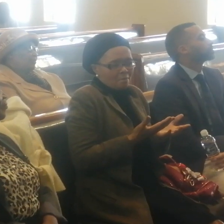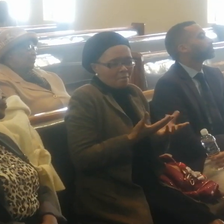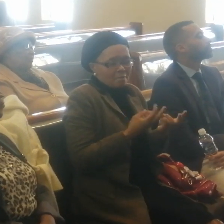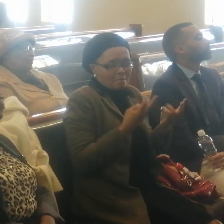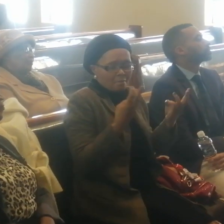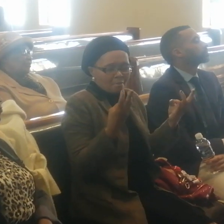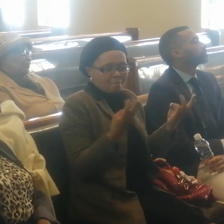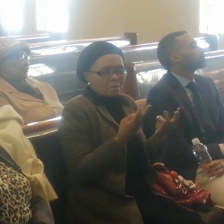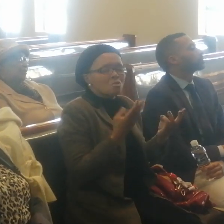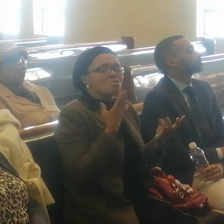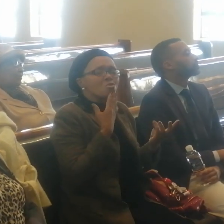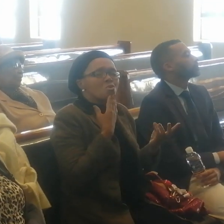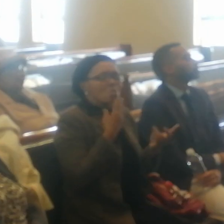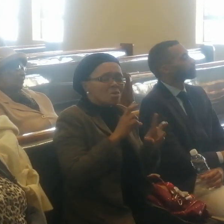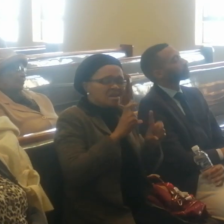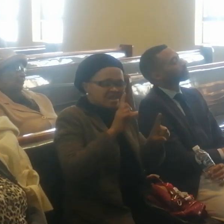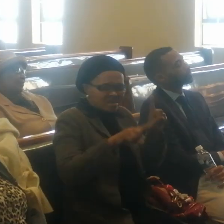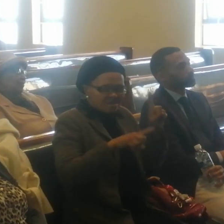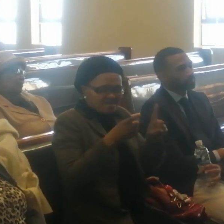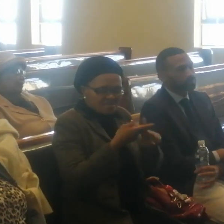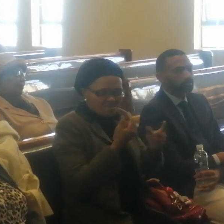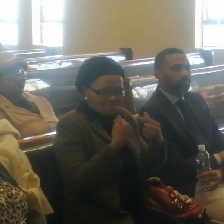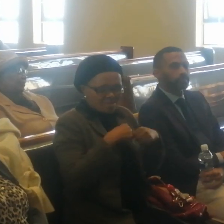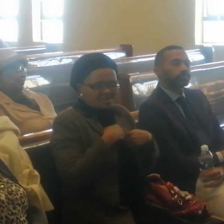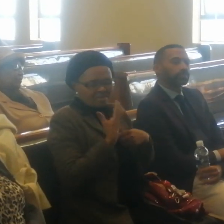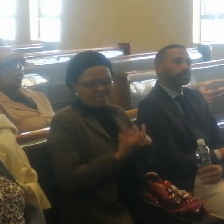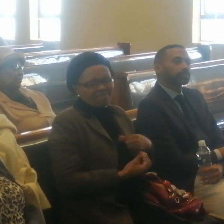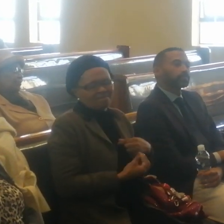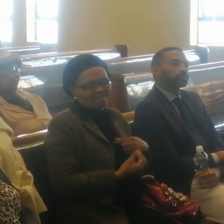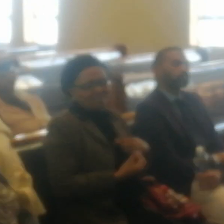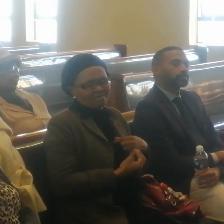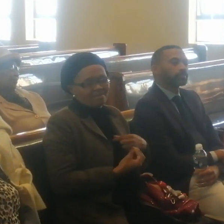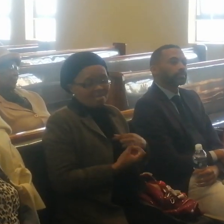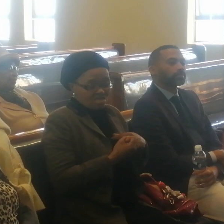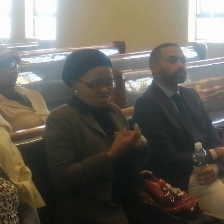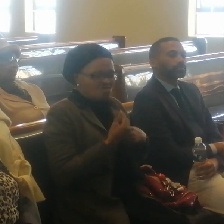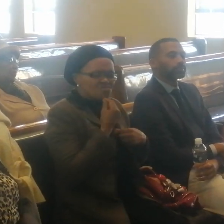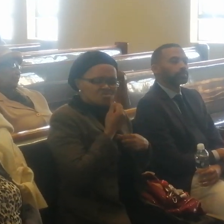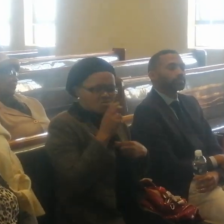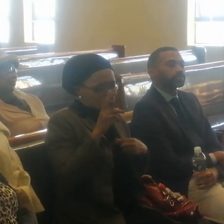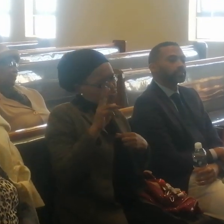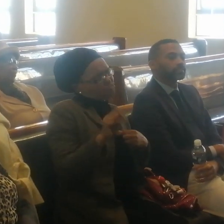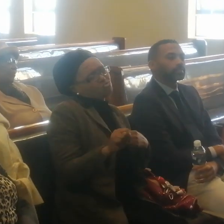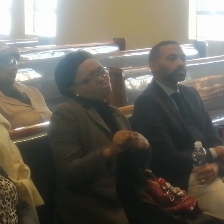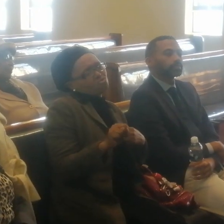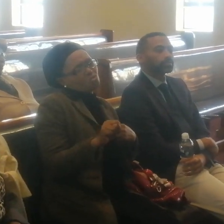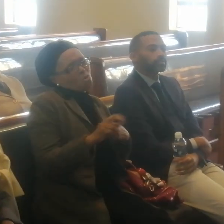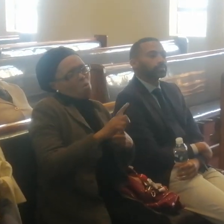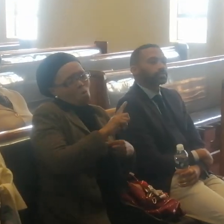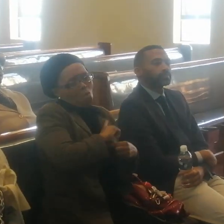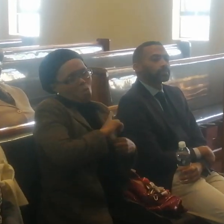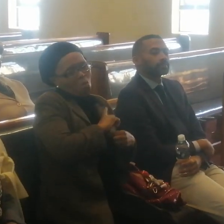who have got different abilities amongst us? If we say no, why is it the case?